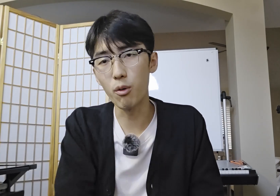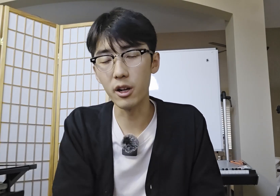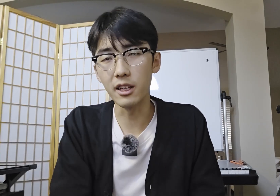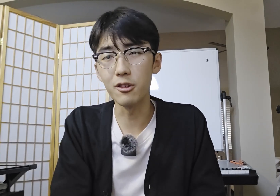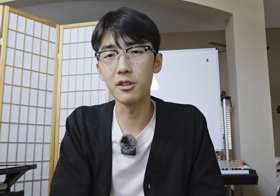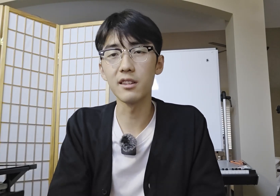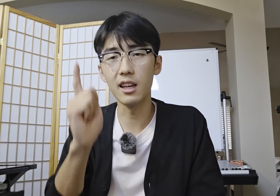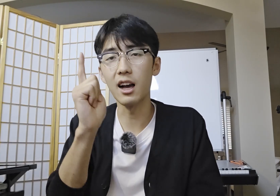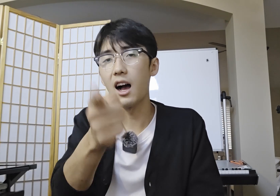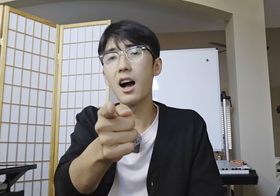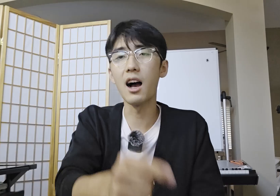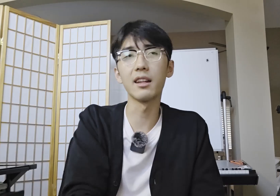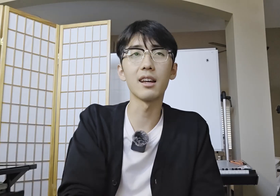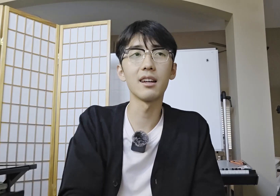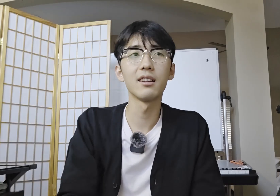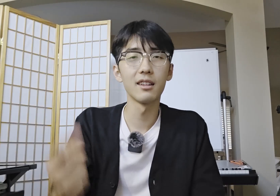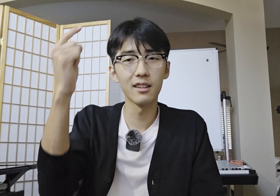pointing at you saying anata.